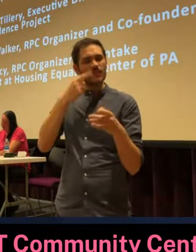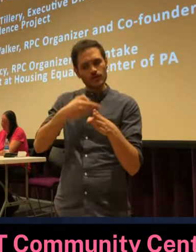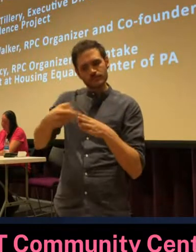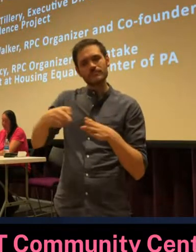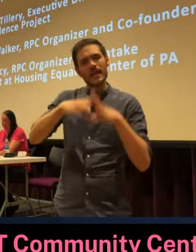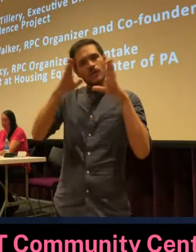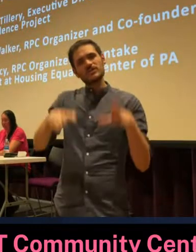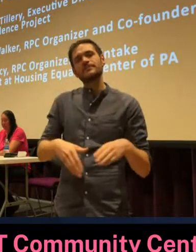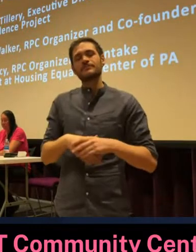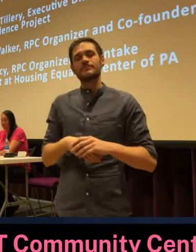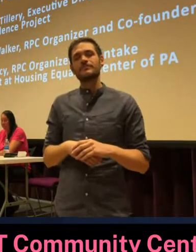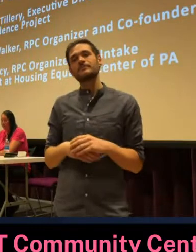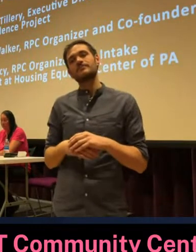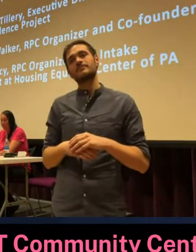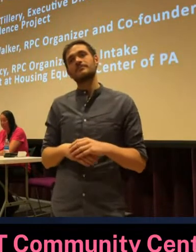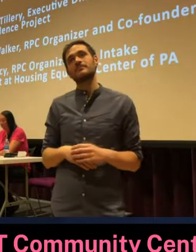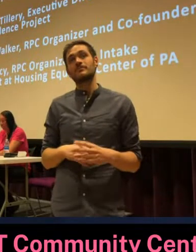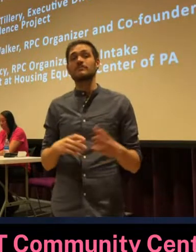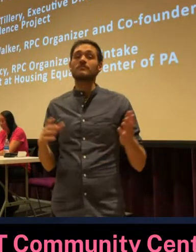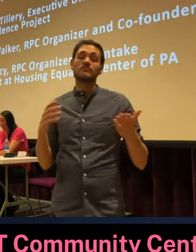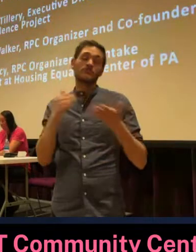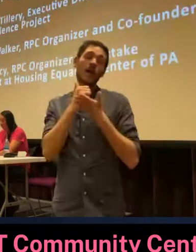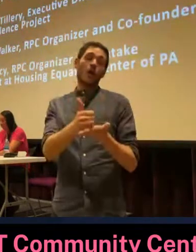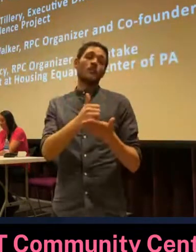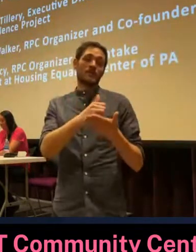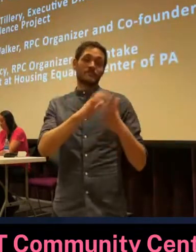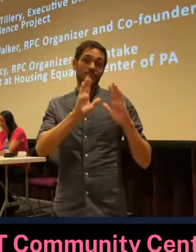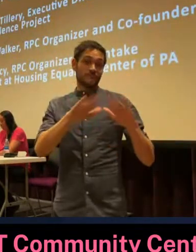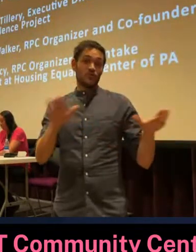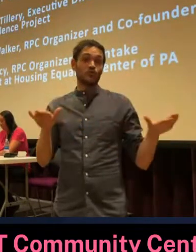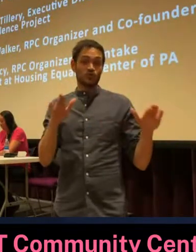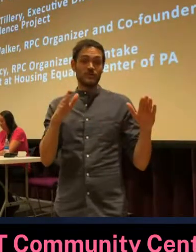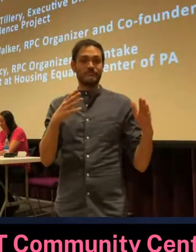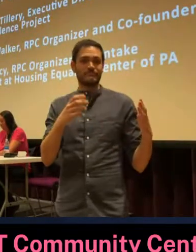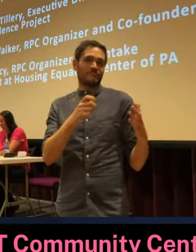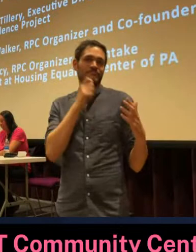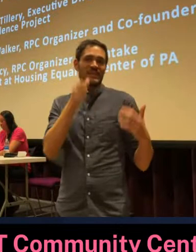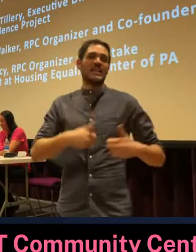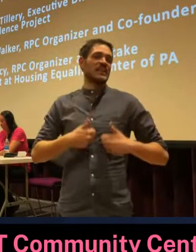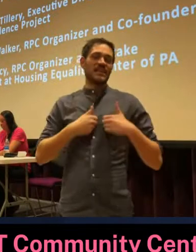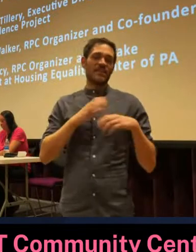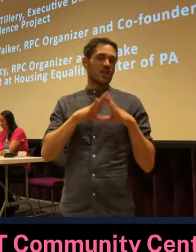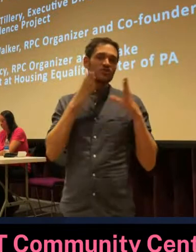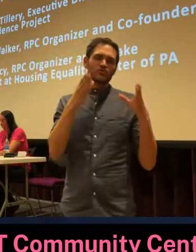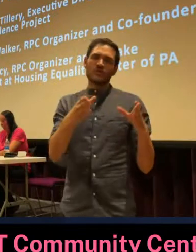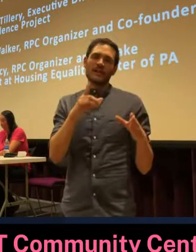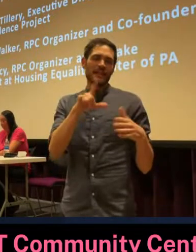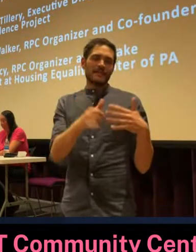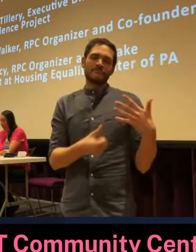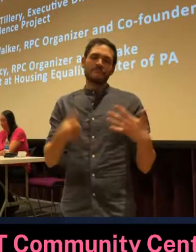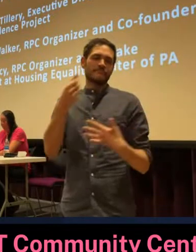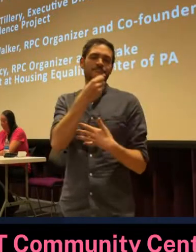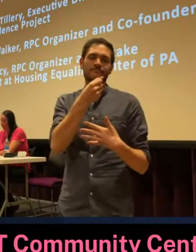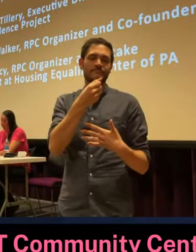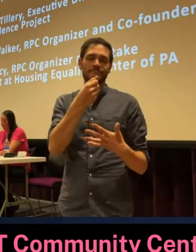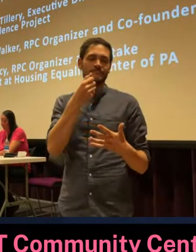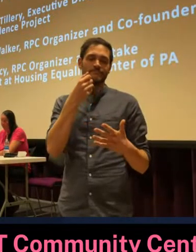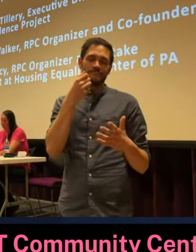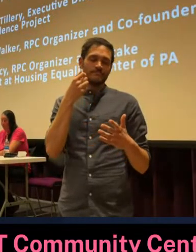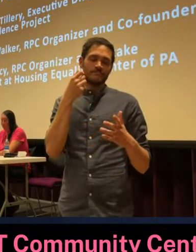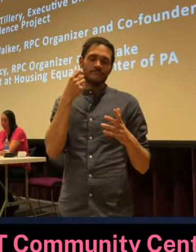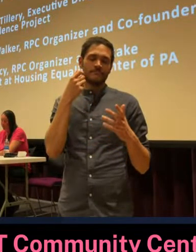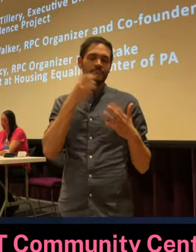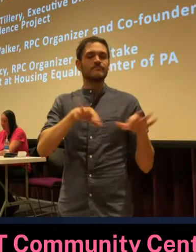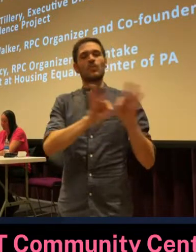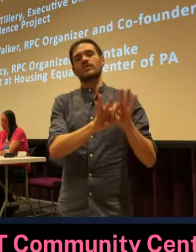But getting the kids off the streets is the first part. So if they're on the streets for any period of time, they wind